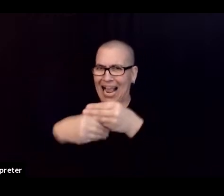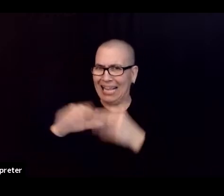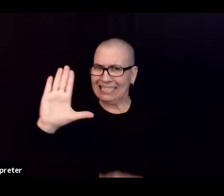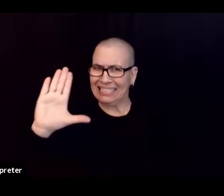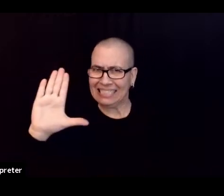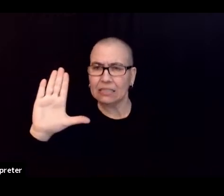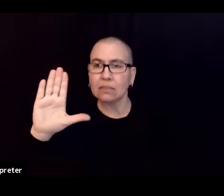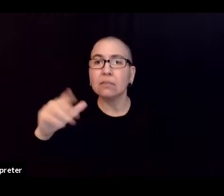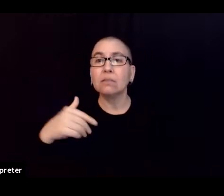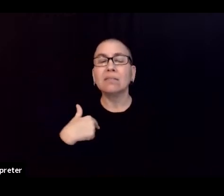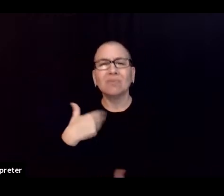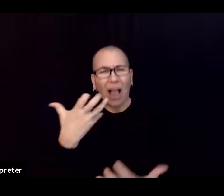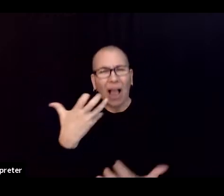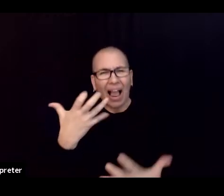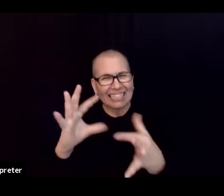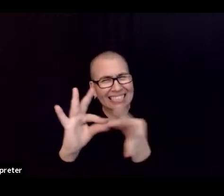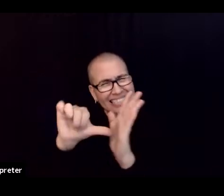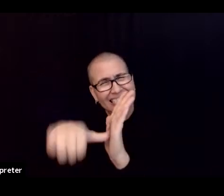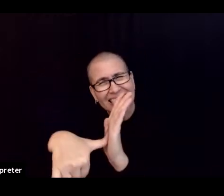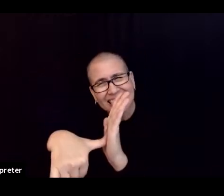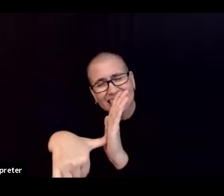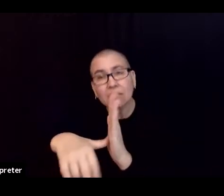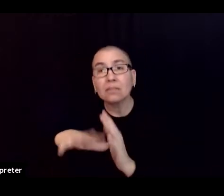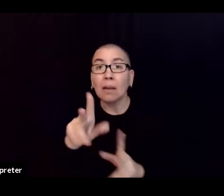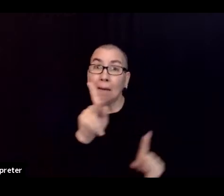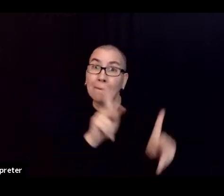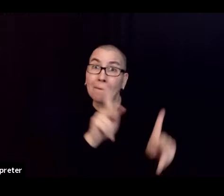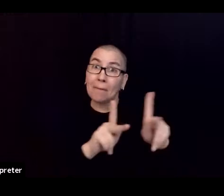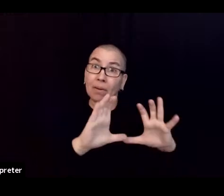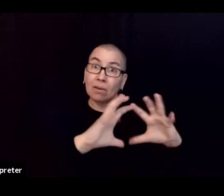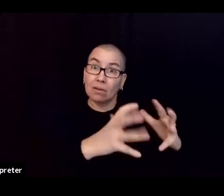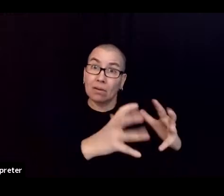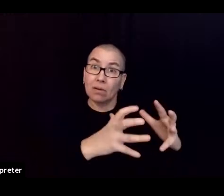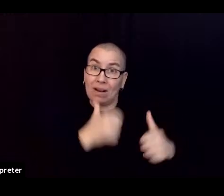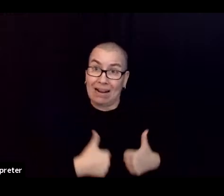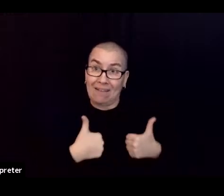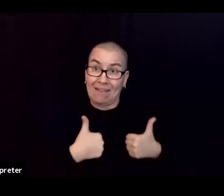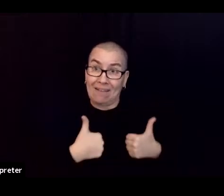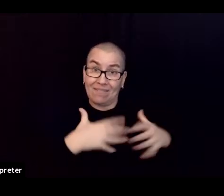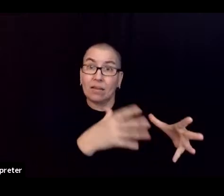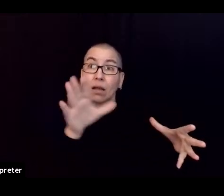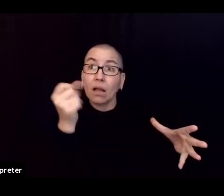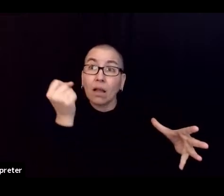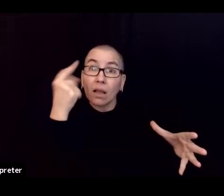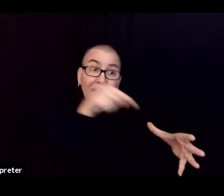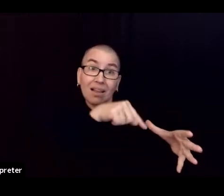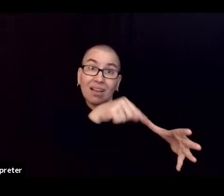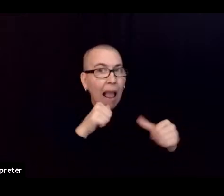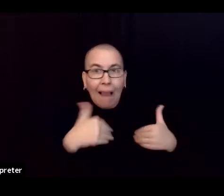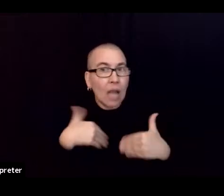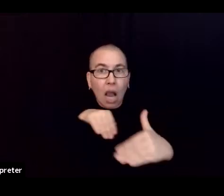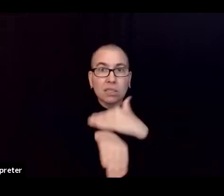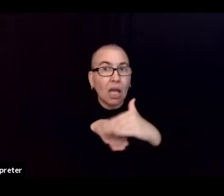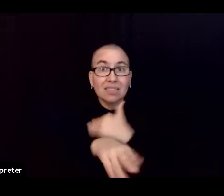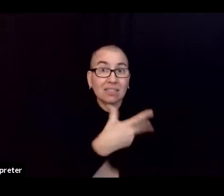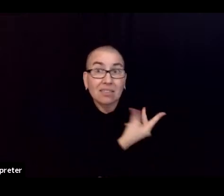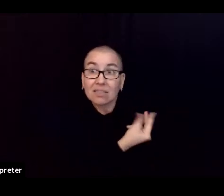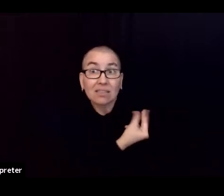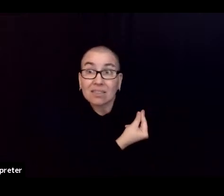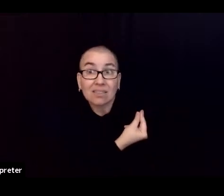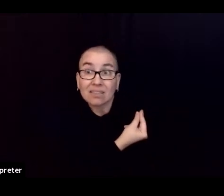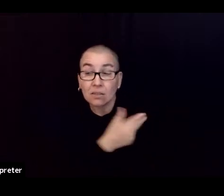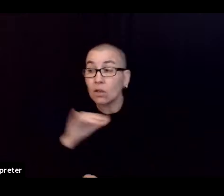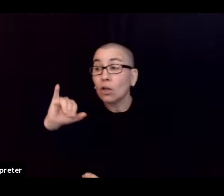population that does not have access to vaccine. The current vaccines, the Johnson & Johnson and Moderna, are